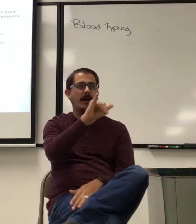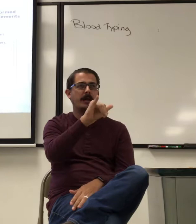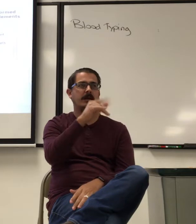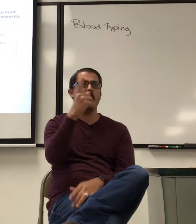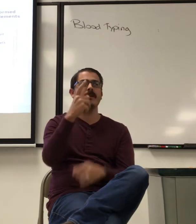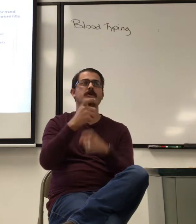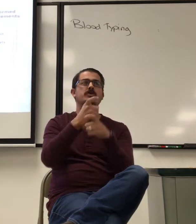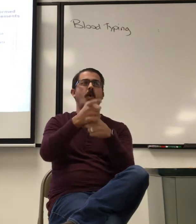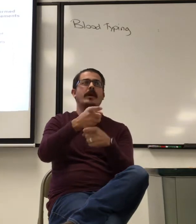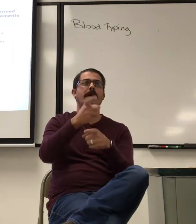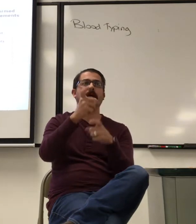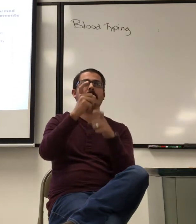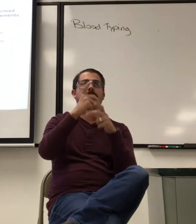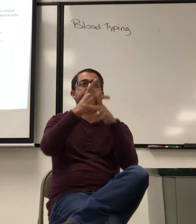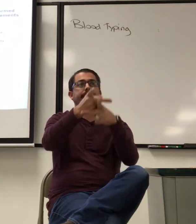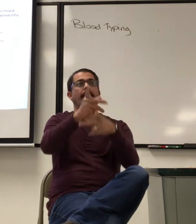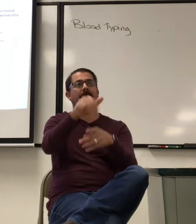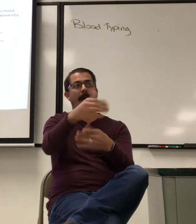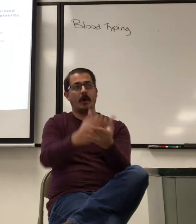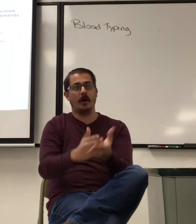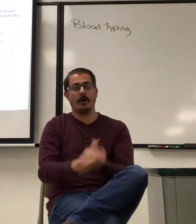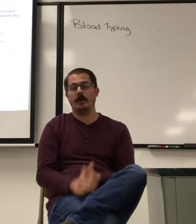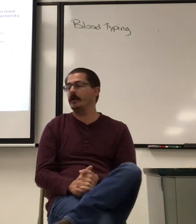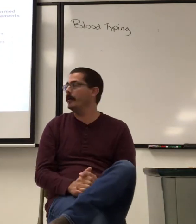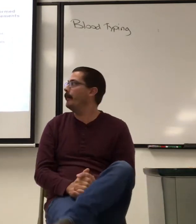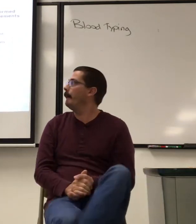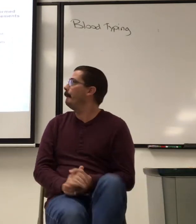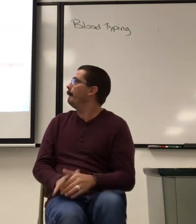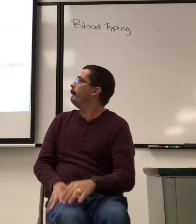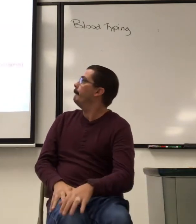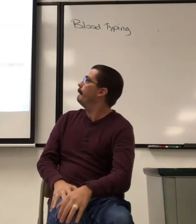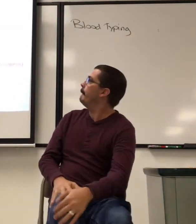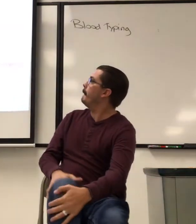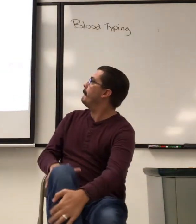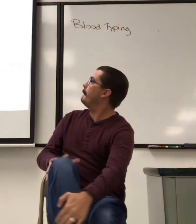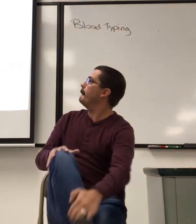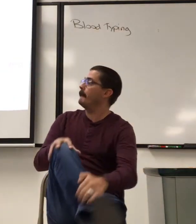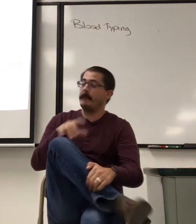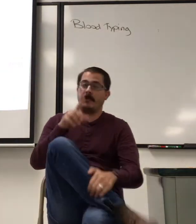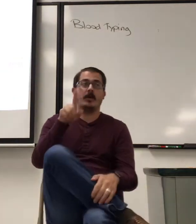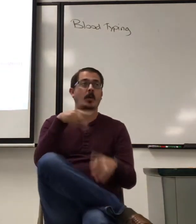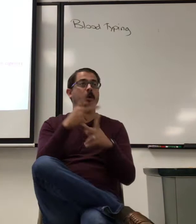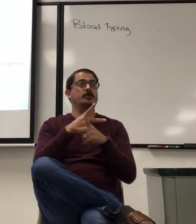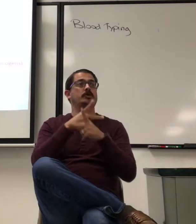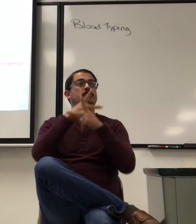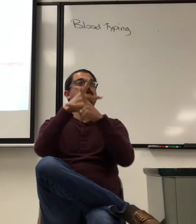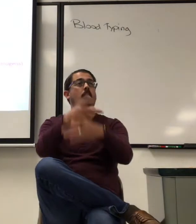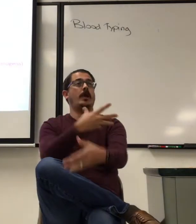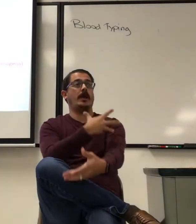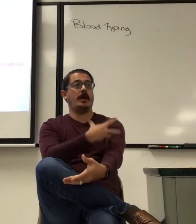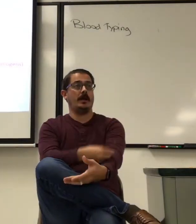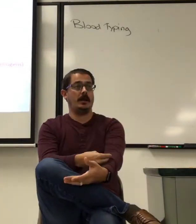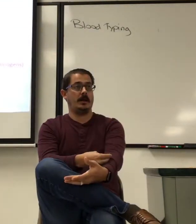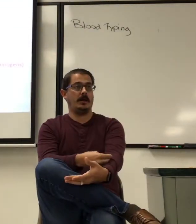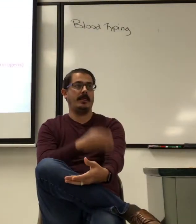part, okay? Just keep that straight in your head. So that when you donate blood, that's what you